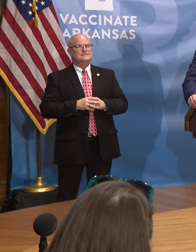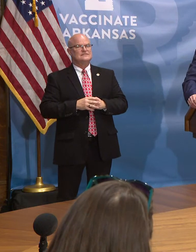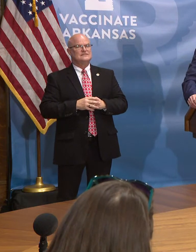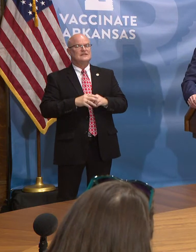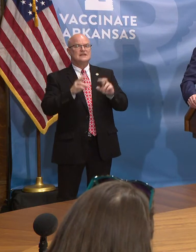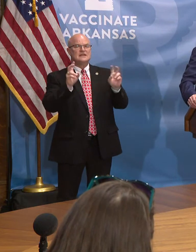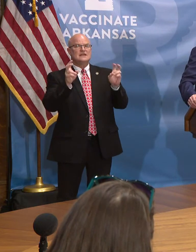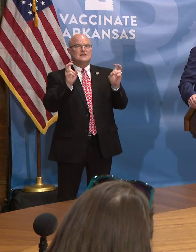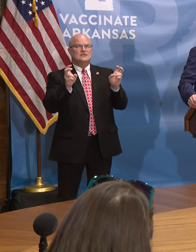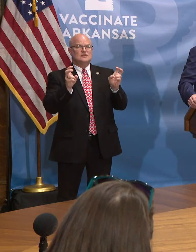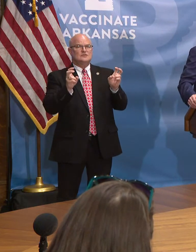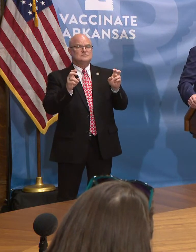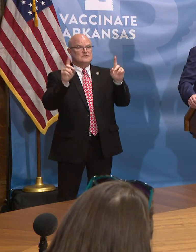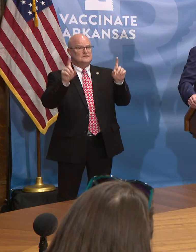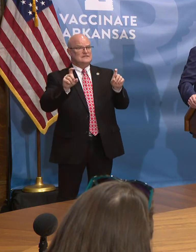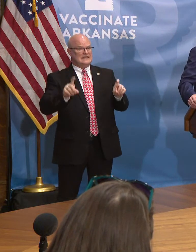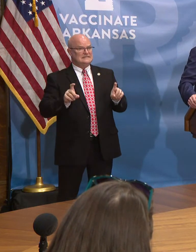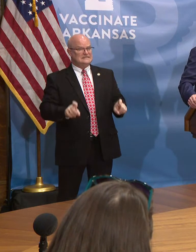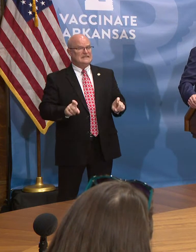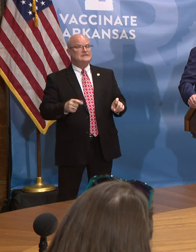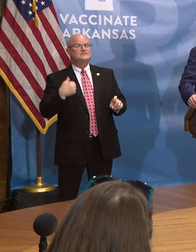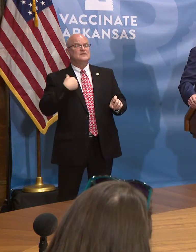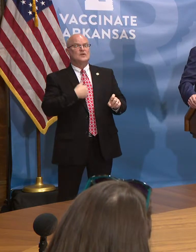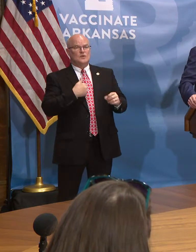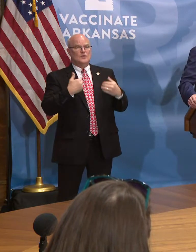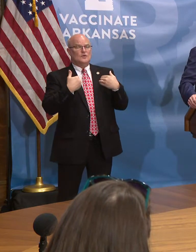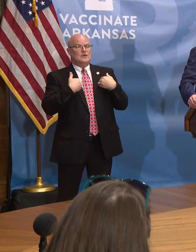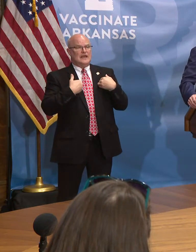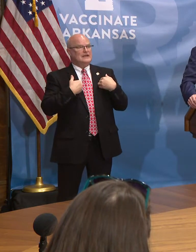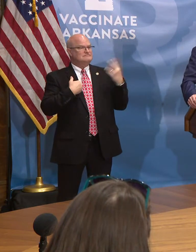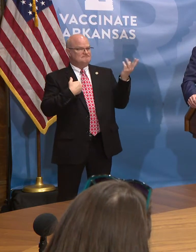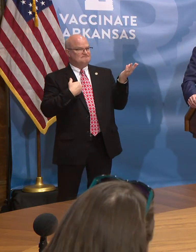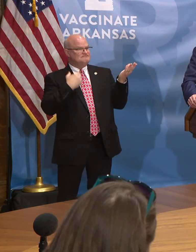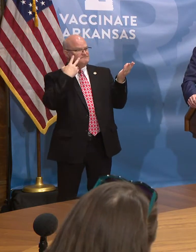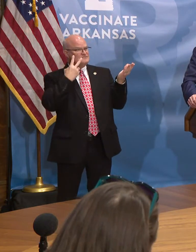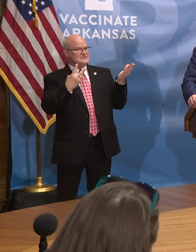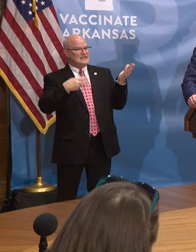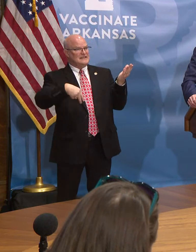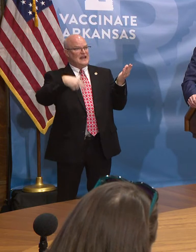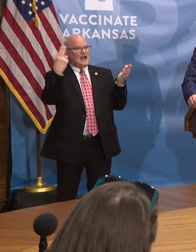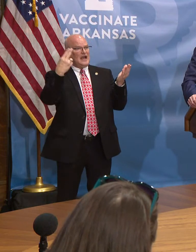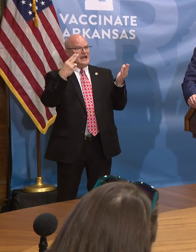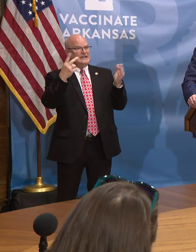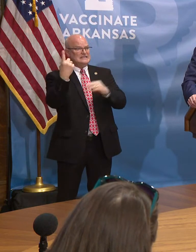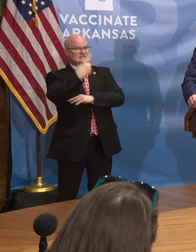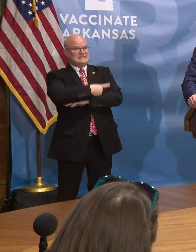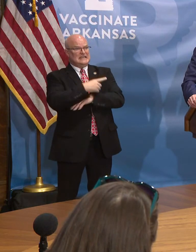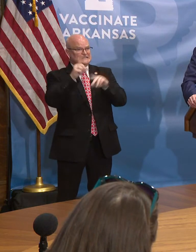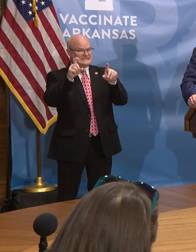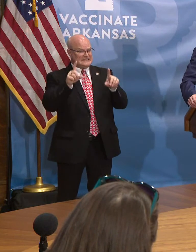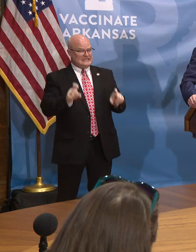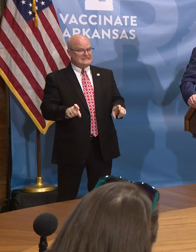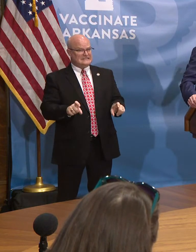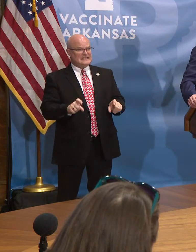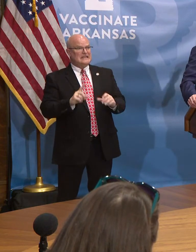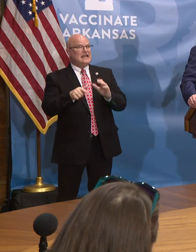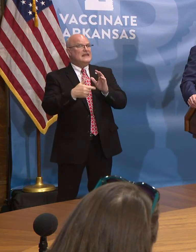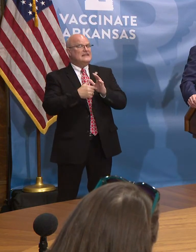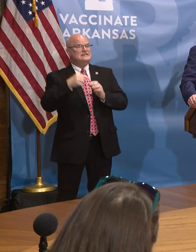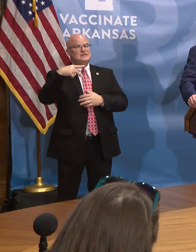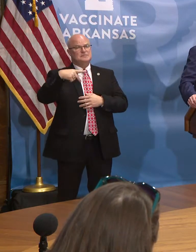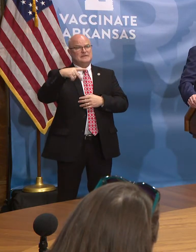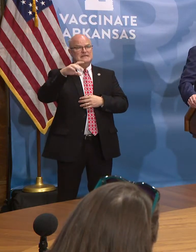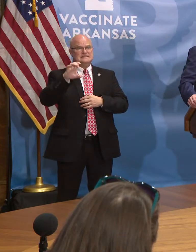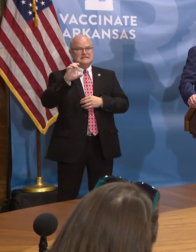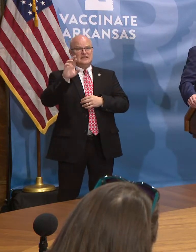In terms of testing, we have, you can see, one of the highest days in testing, and these are